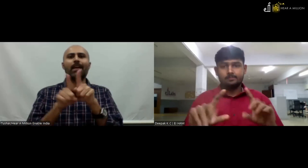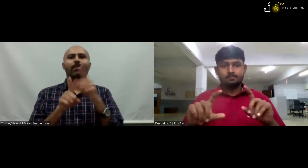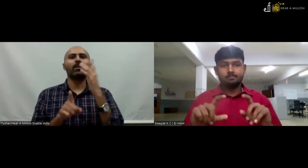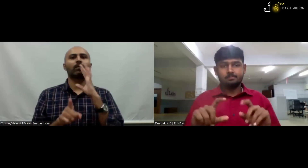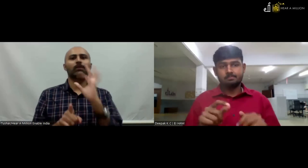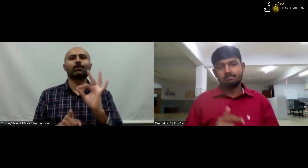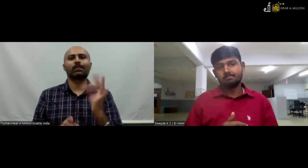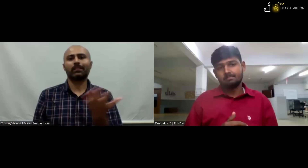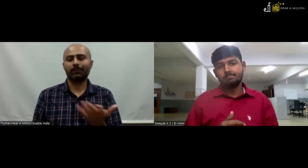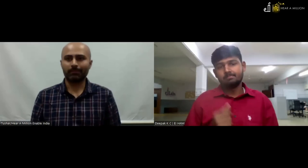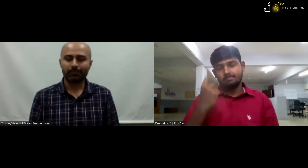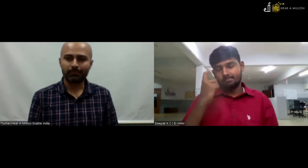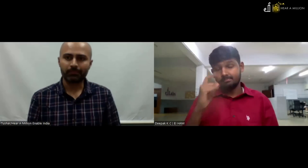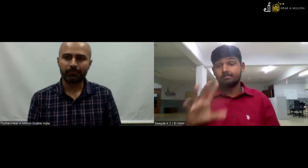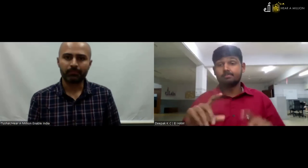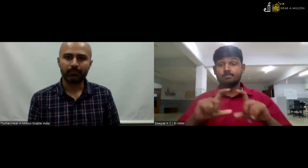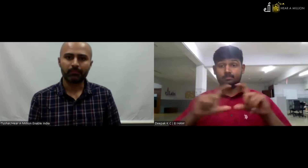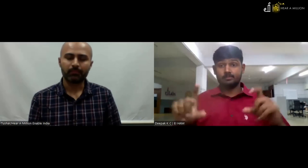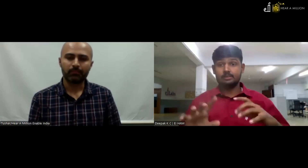What is the process of